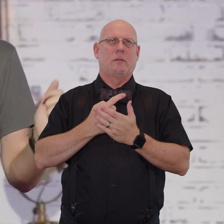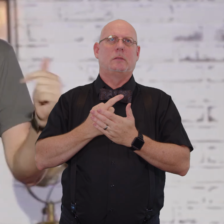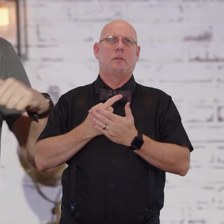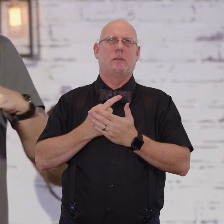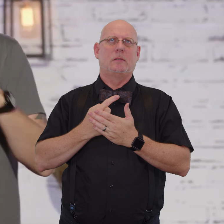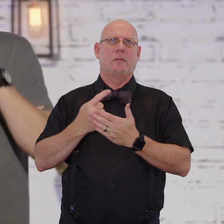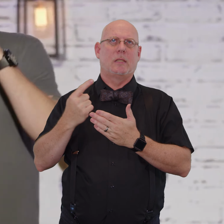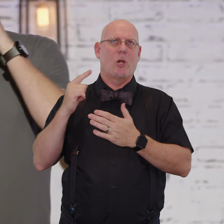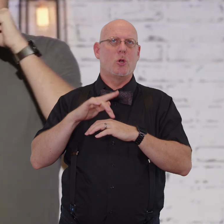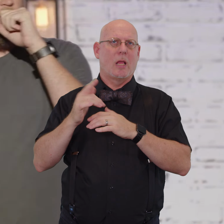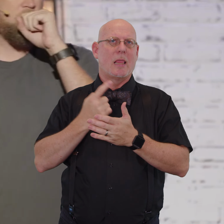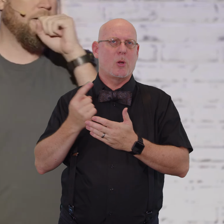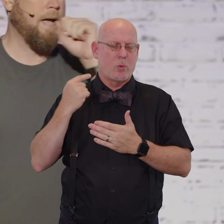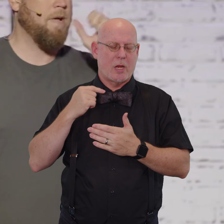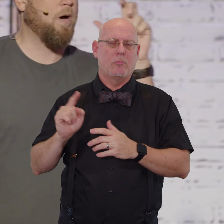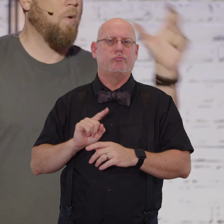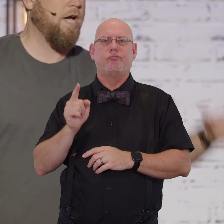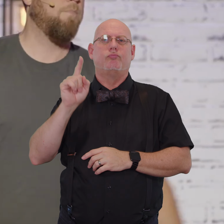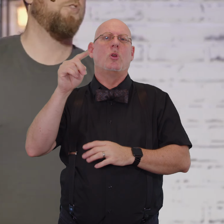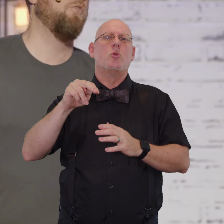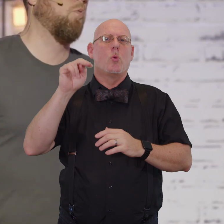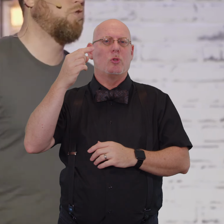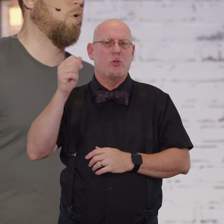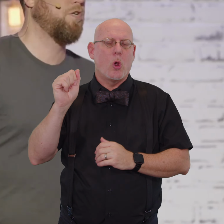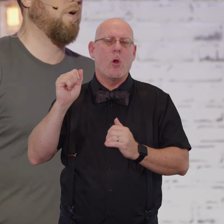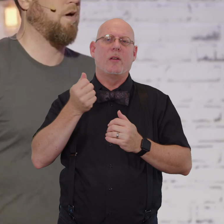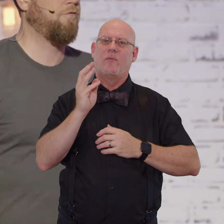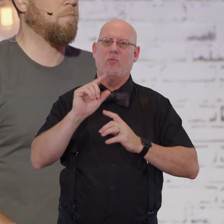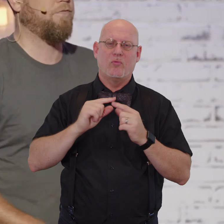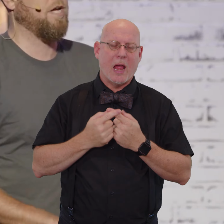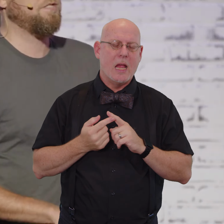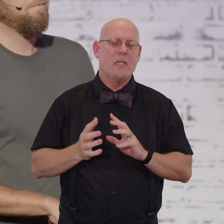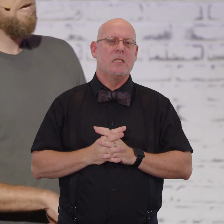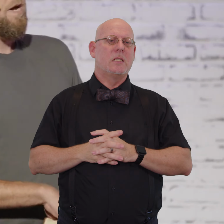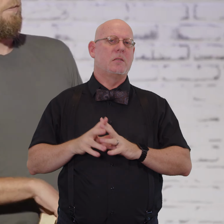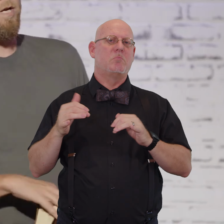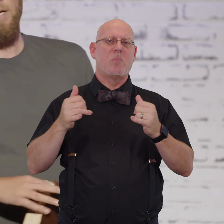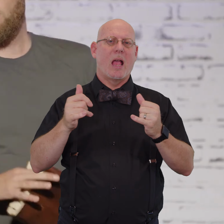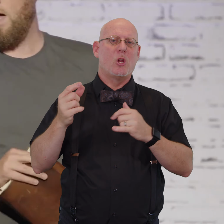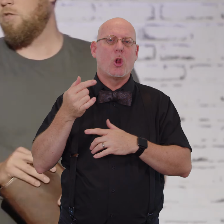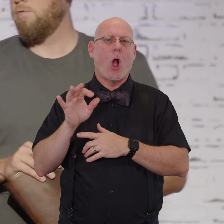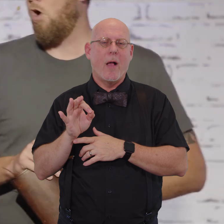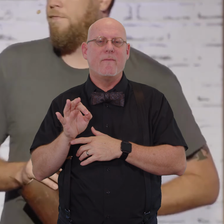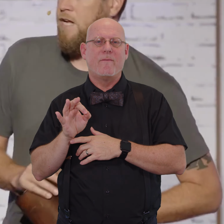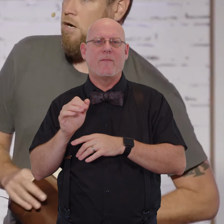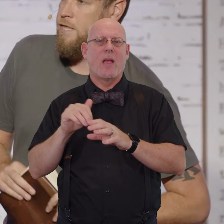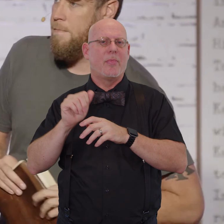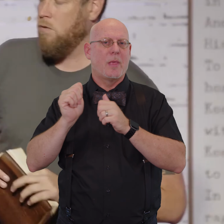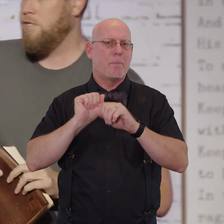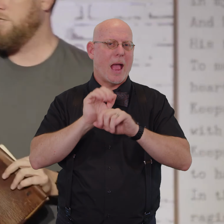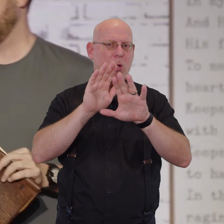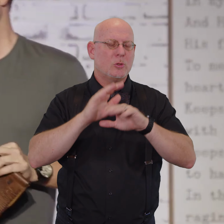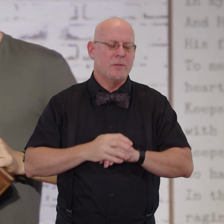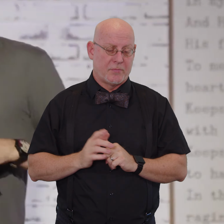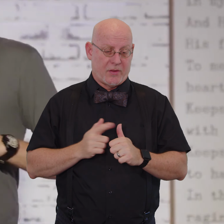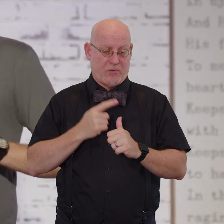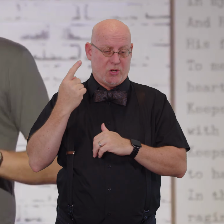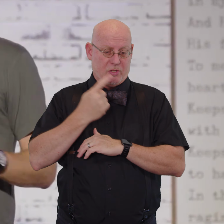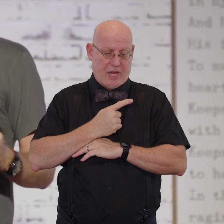early last week, I made my way up to North Georgia with a few of my friends. We played a couple rounds of golf there in the mountains.